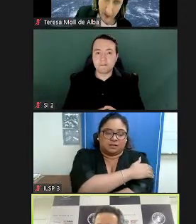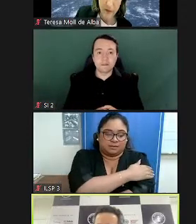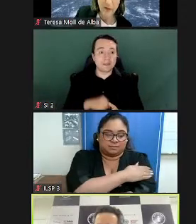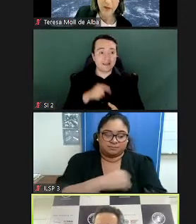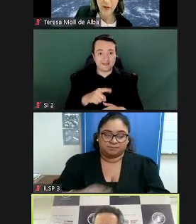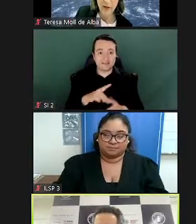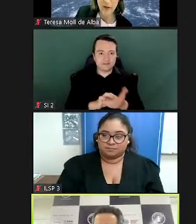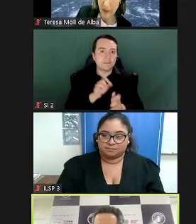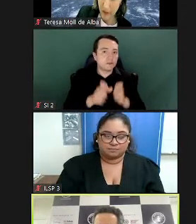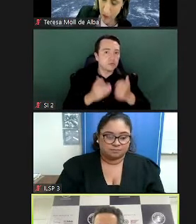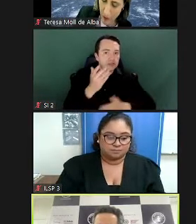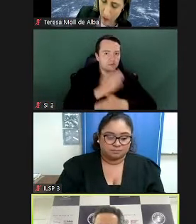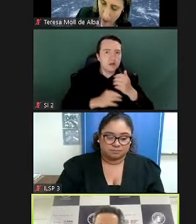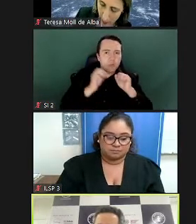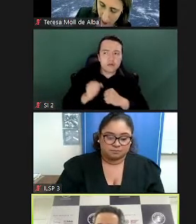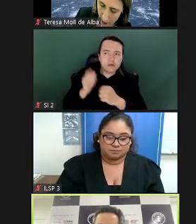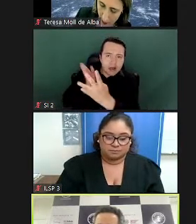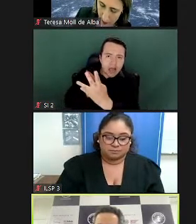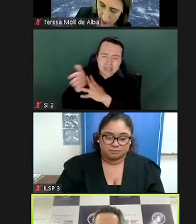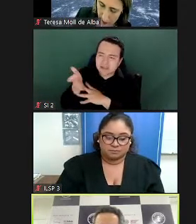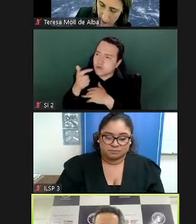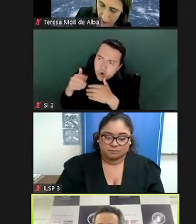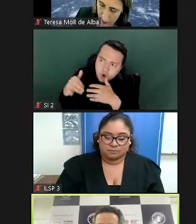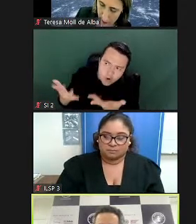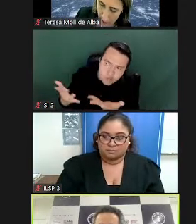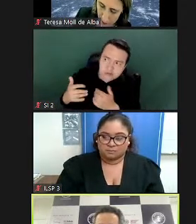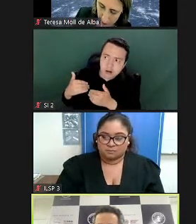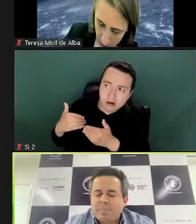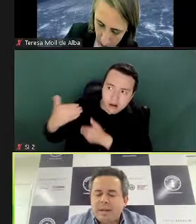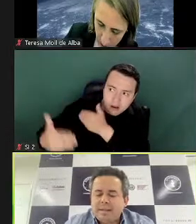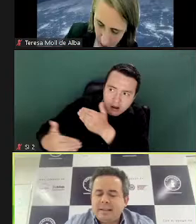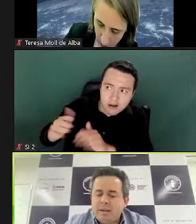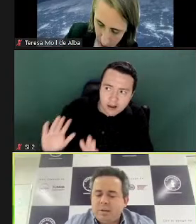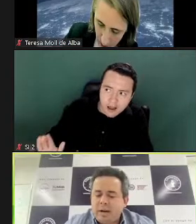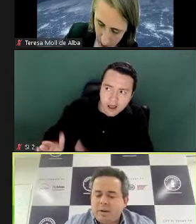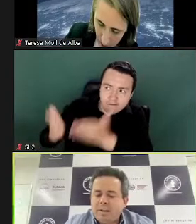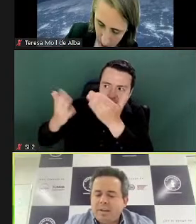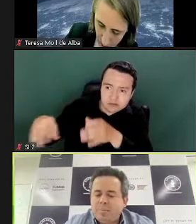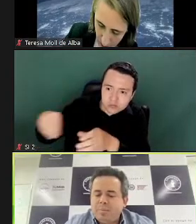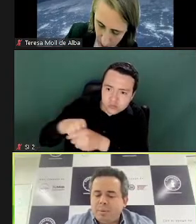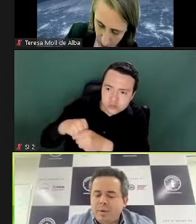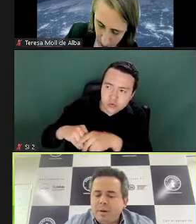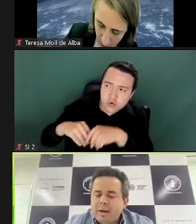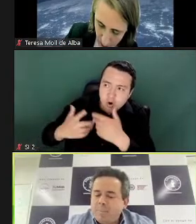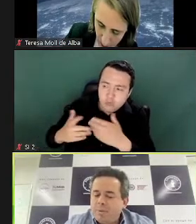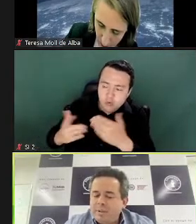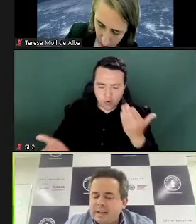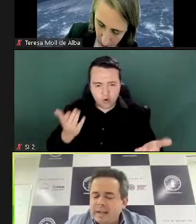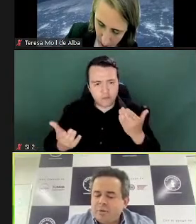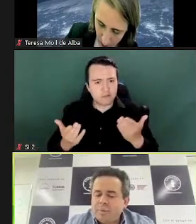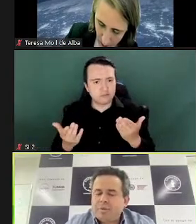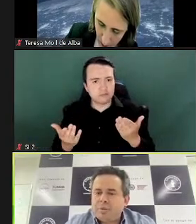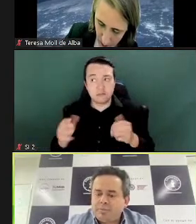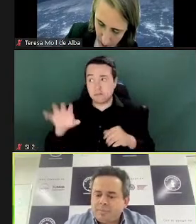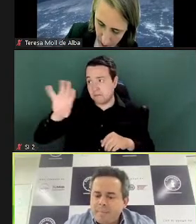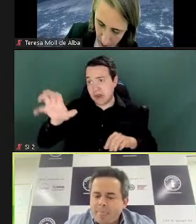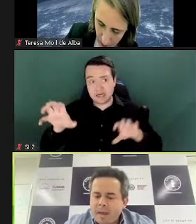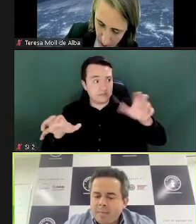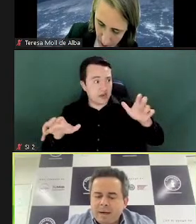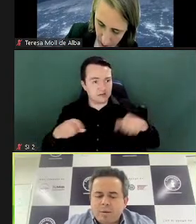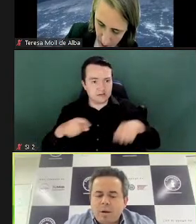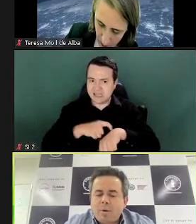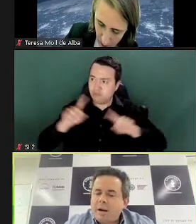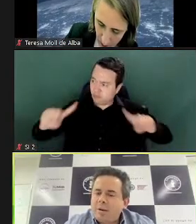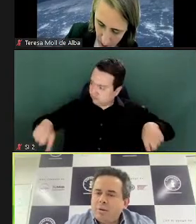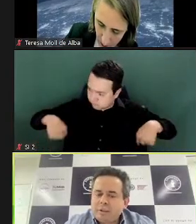and analyze information on the progress made on inclusion in a proper amount a long time